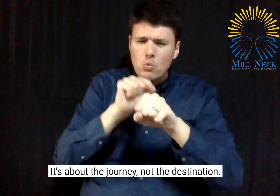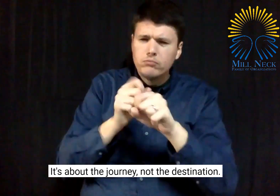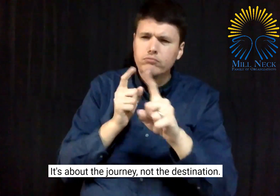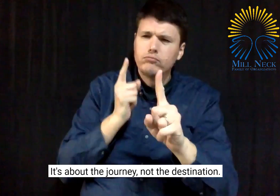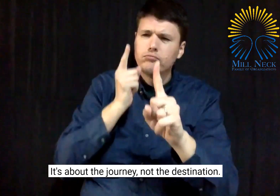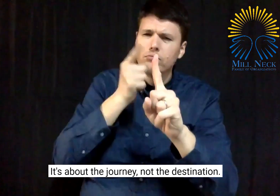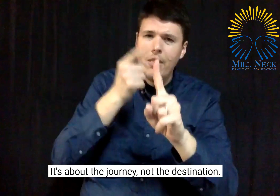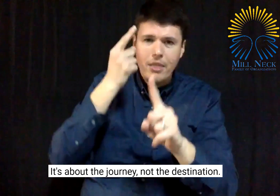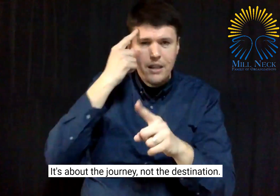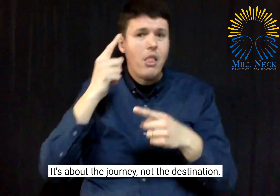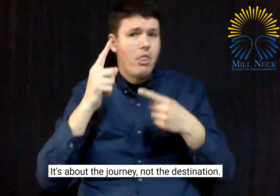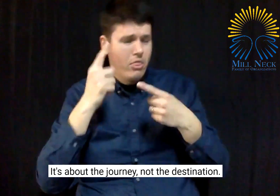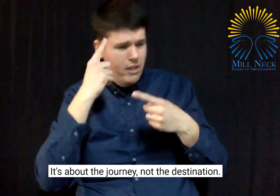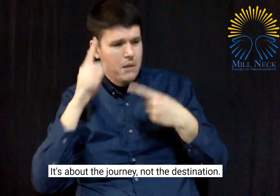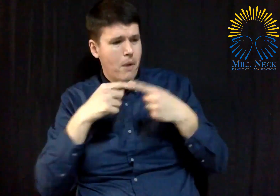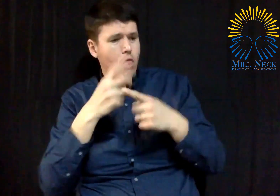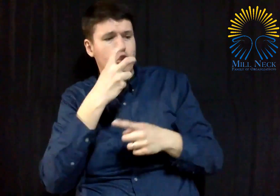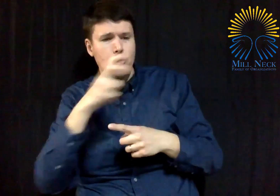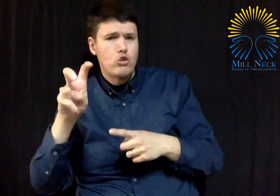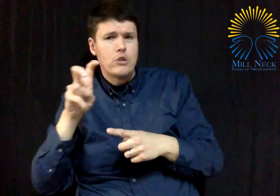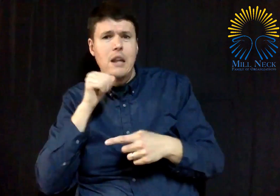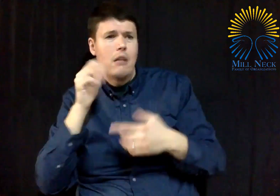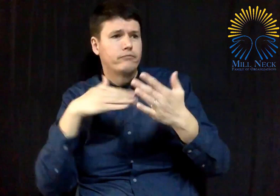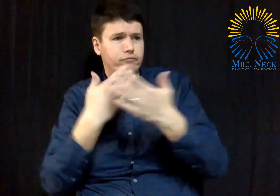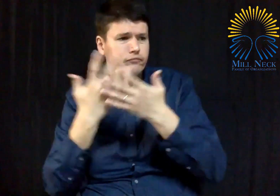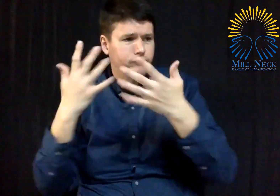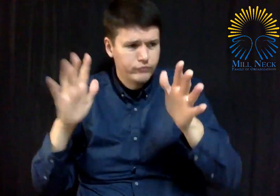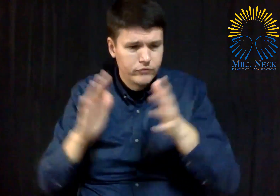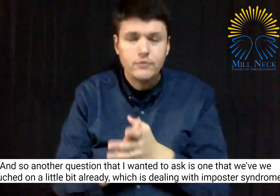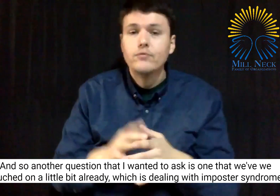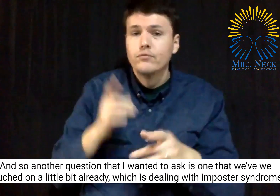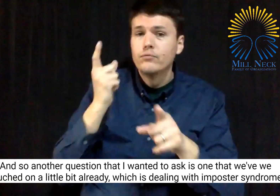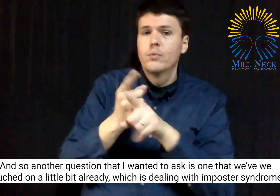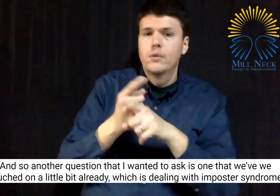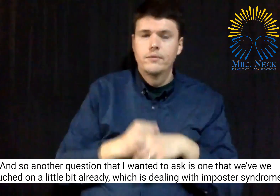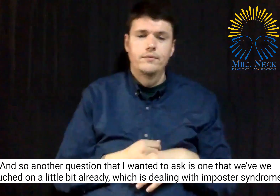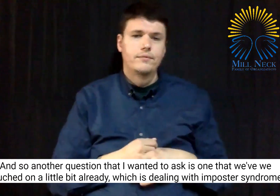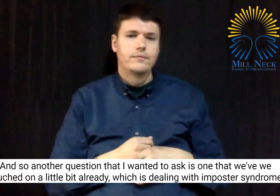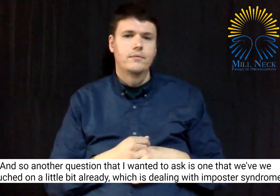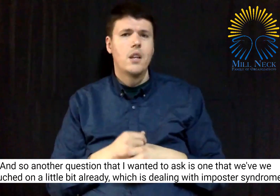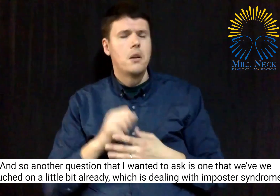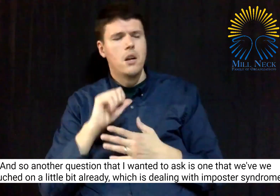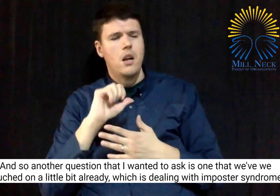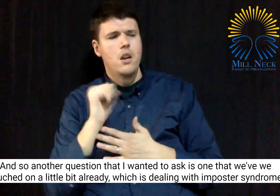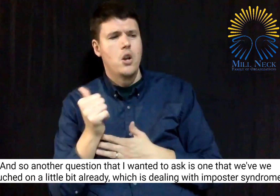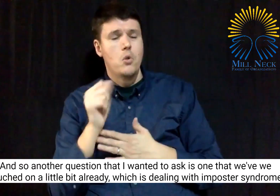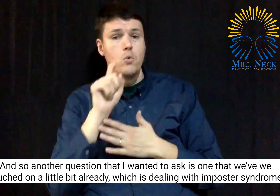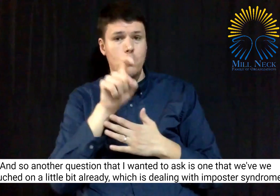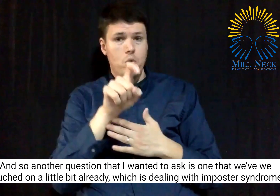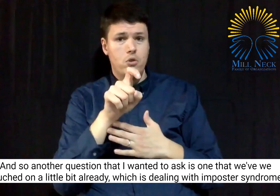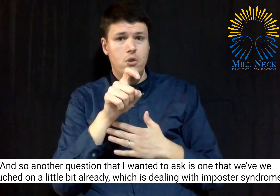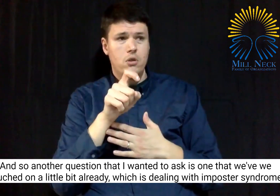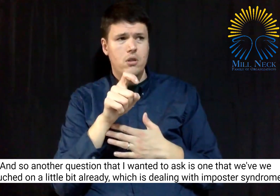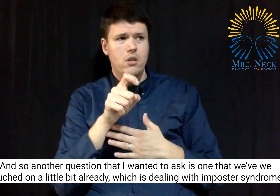journey, not the destination. Exactly. And so another question that I wanted to ask is one that